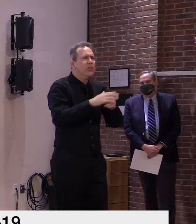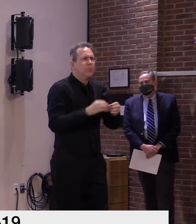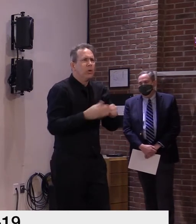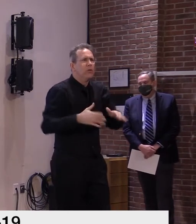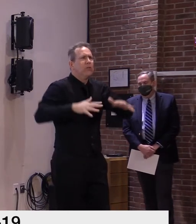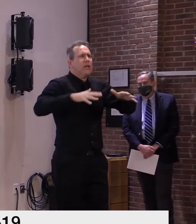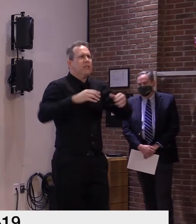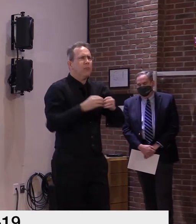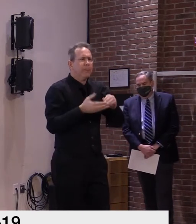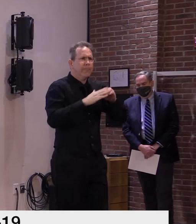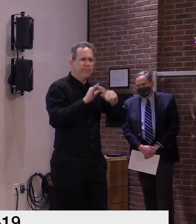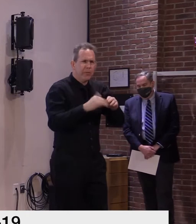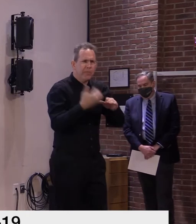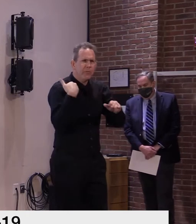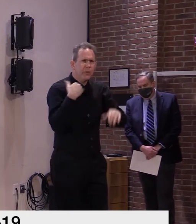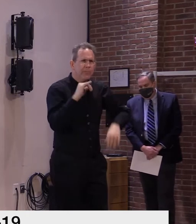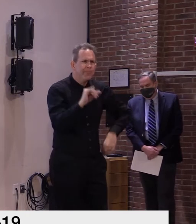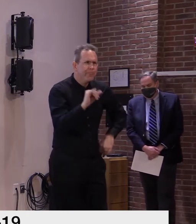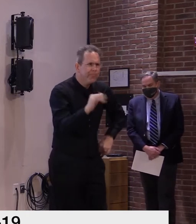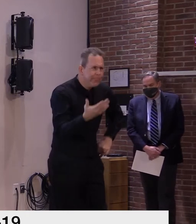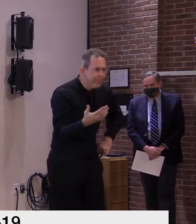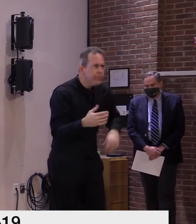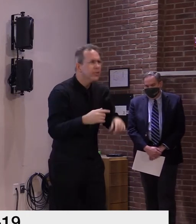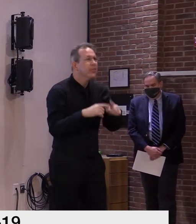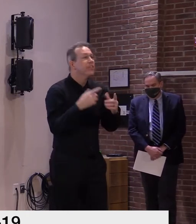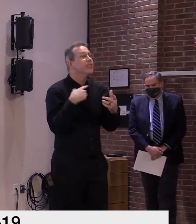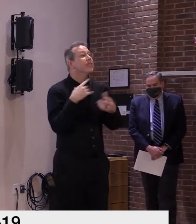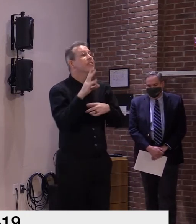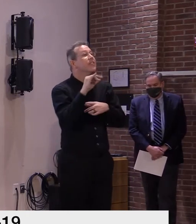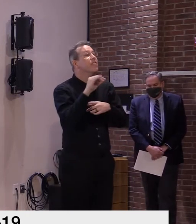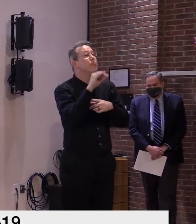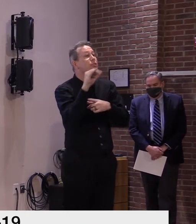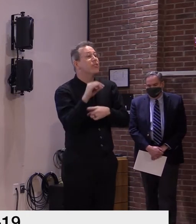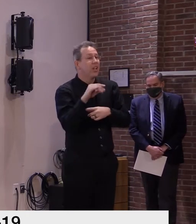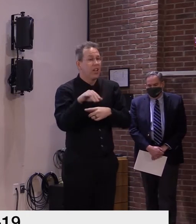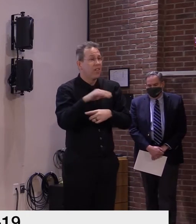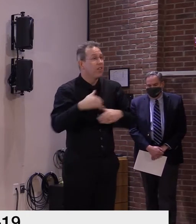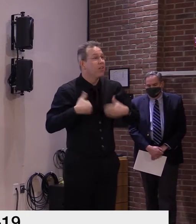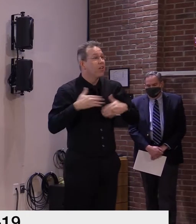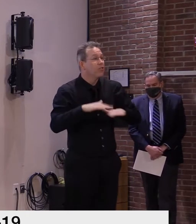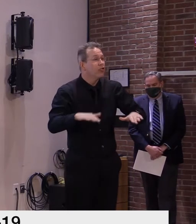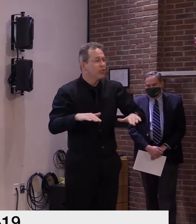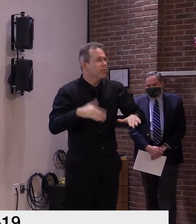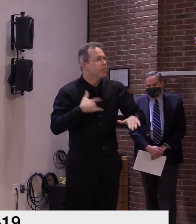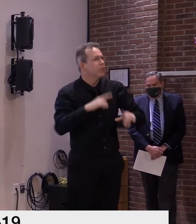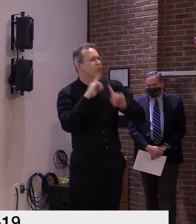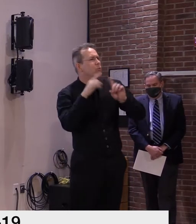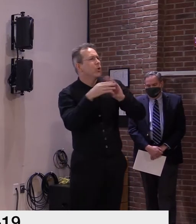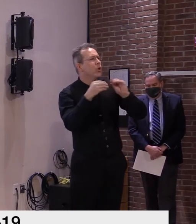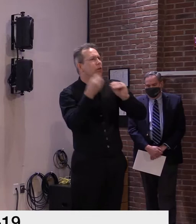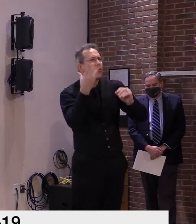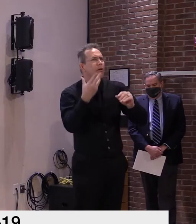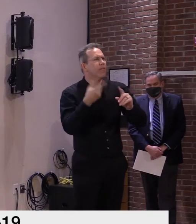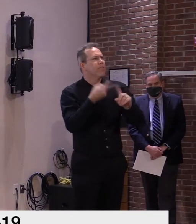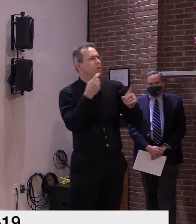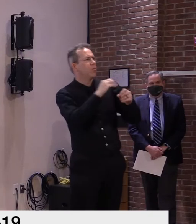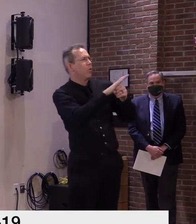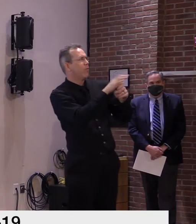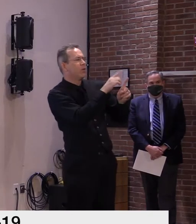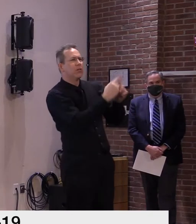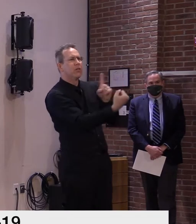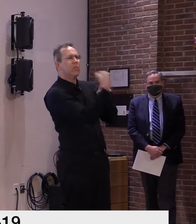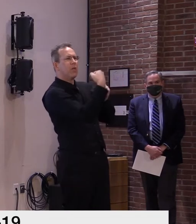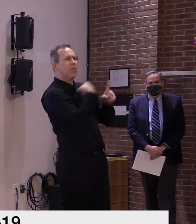25. And around 70% of youth reported that the pandemic made their anxiety, worry, mood,